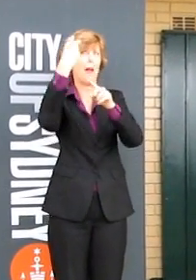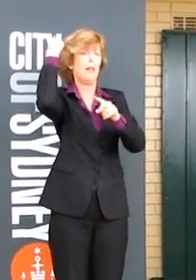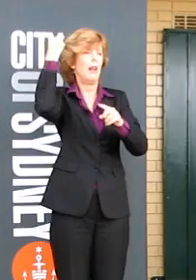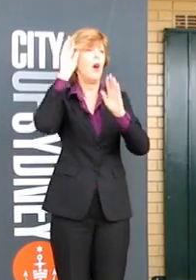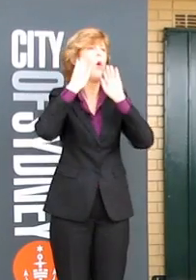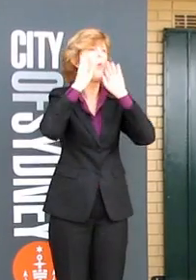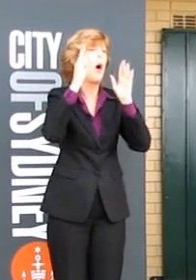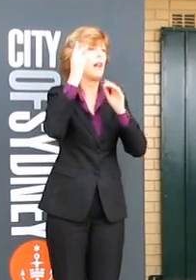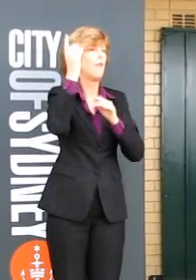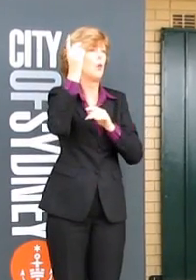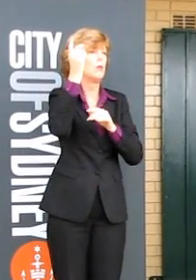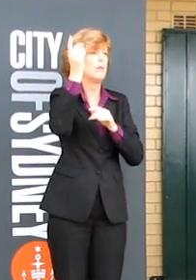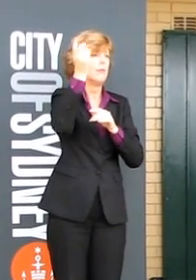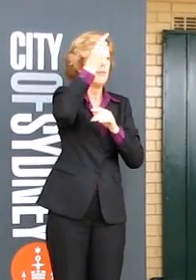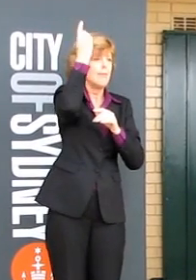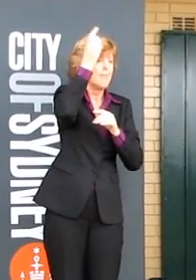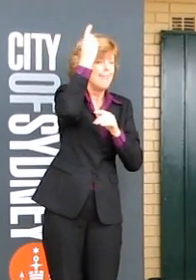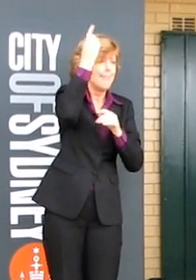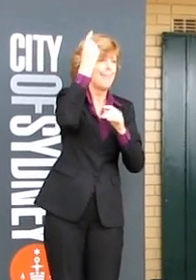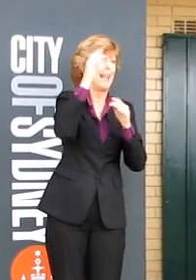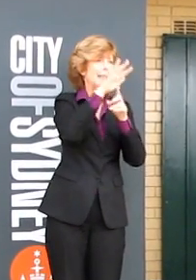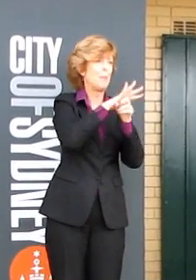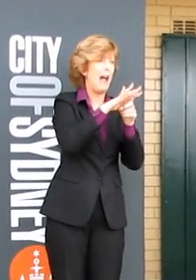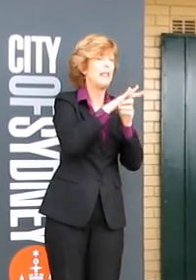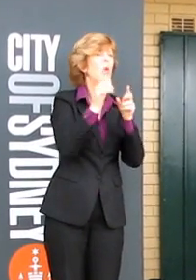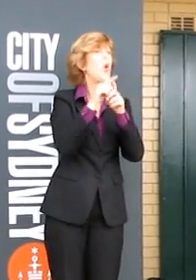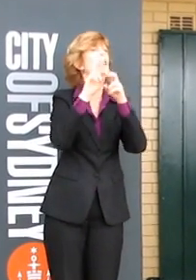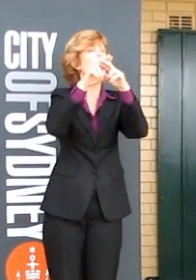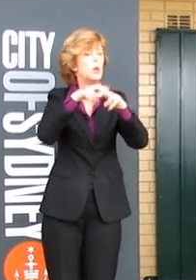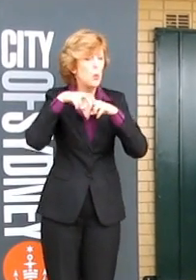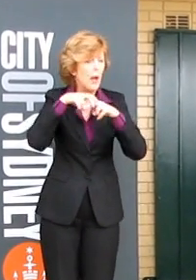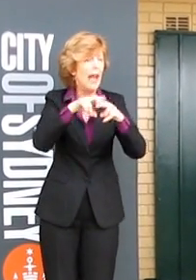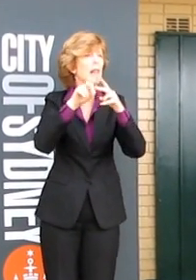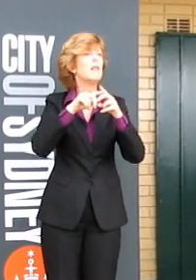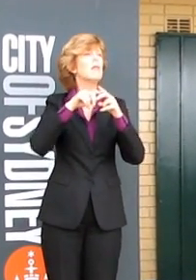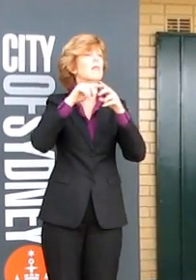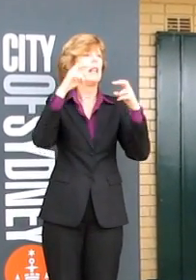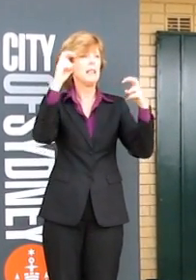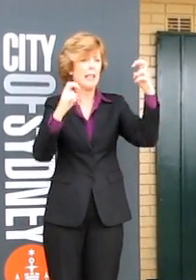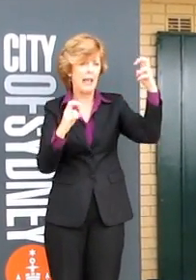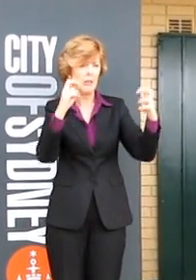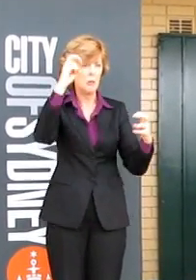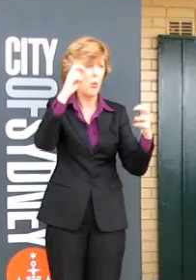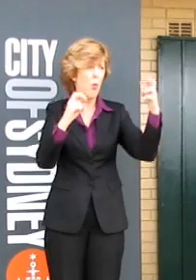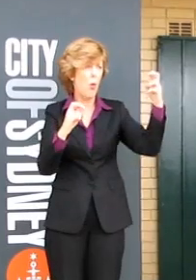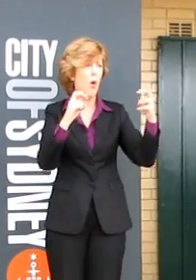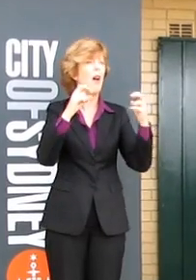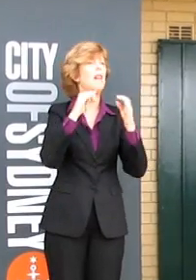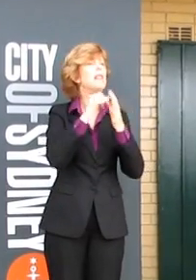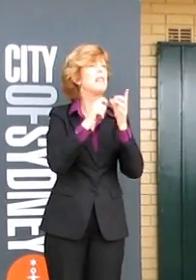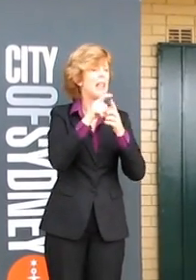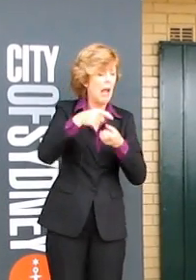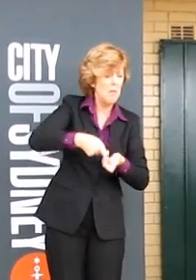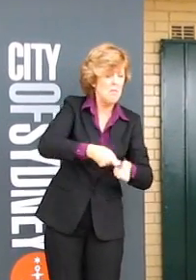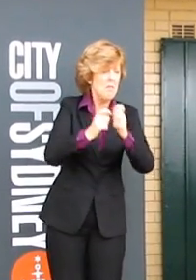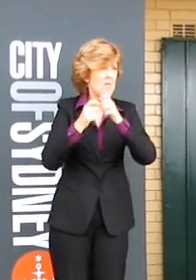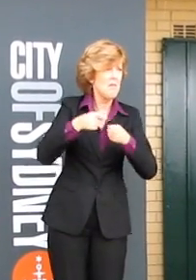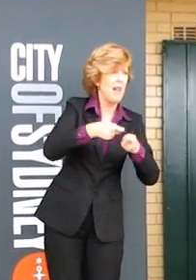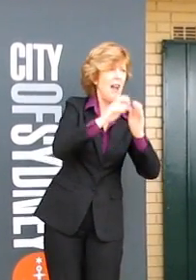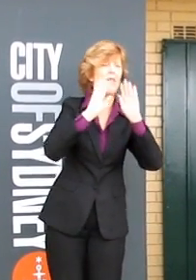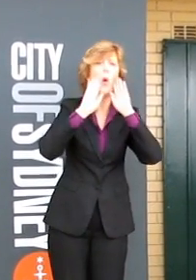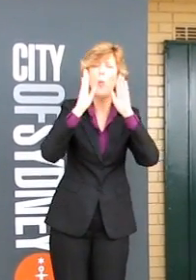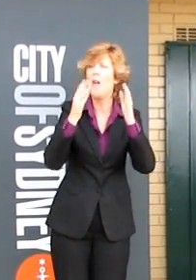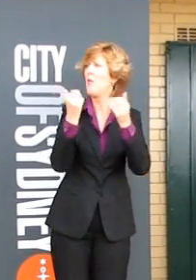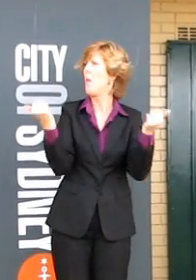imaginative space there. There's also swings and a seesaw and a sand pit and a mini bike loop. So we've had a real baby boom in the